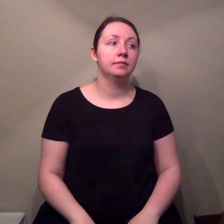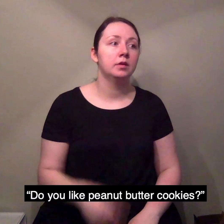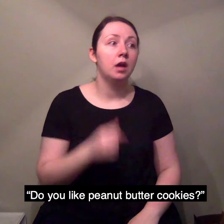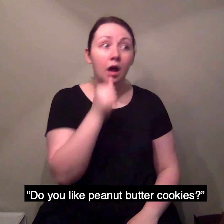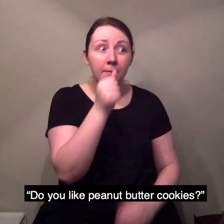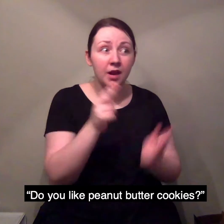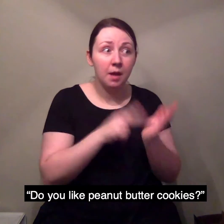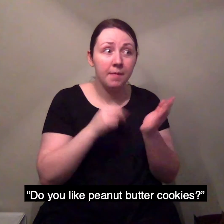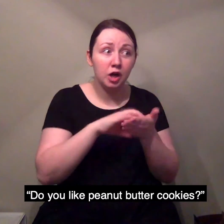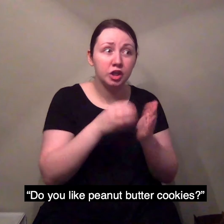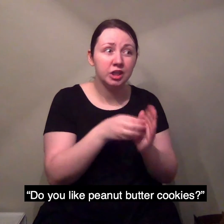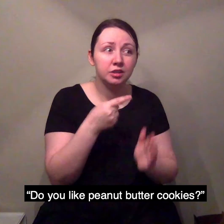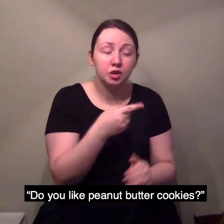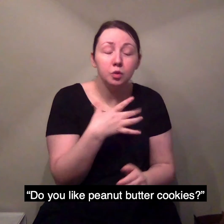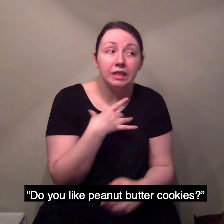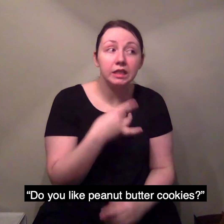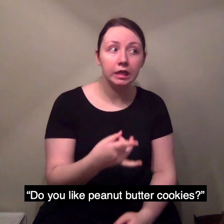"Do you like peanut butter cookies?"